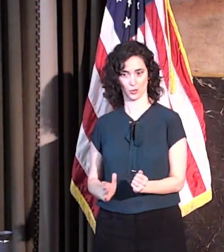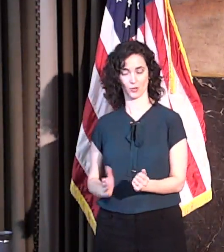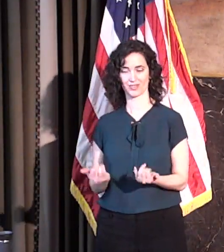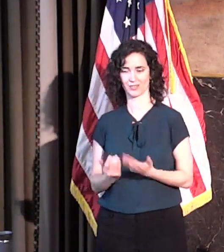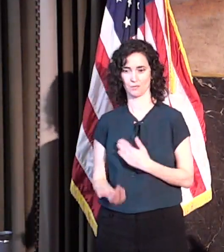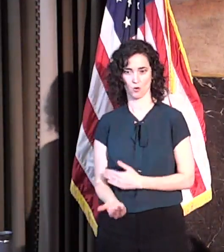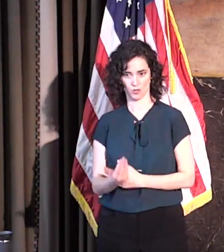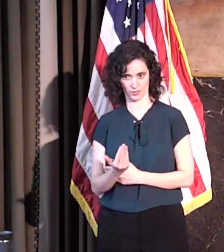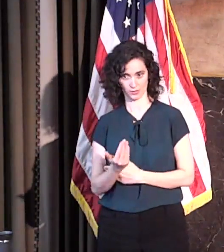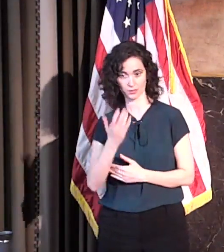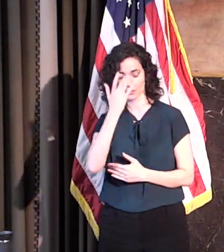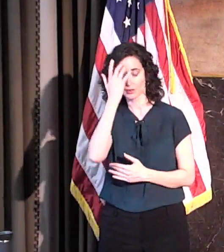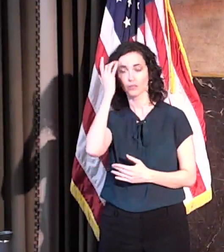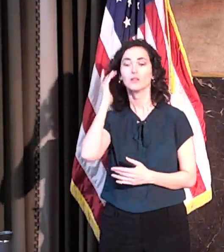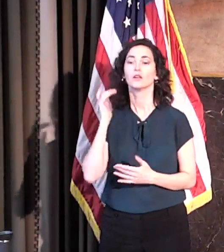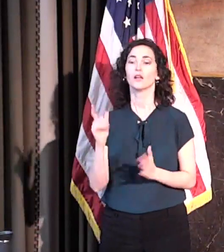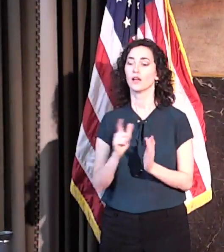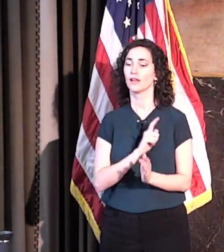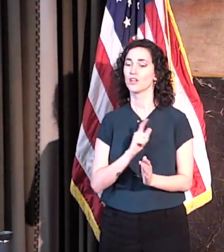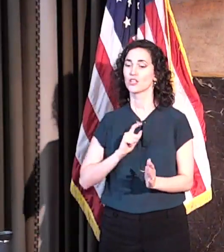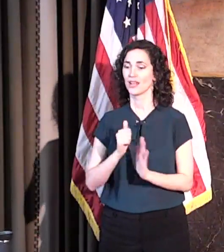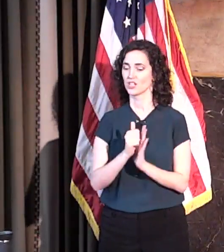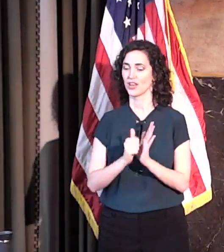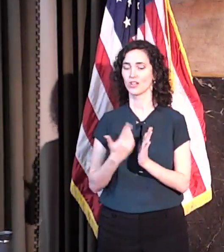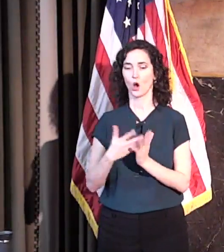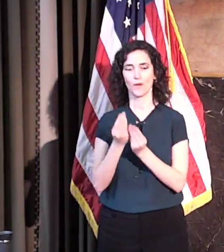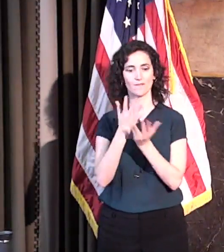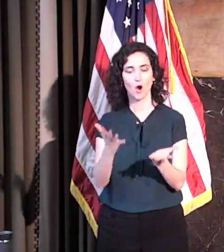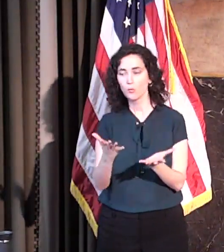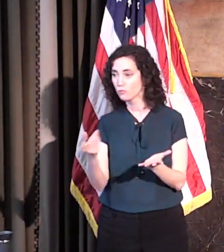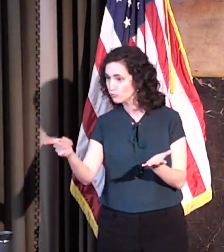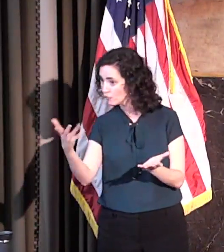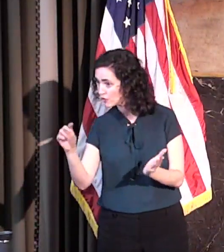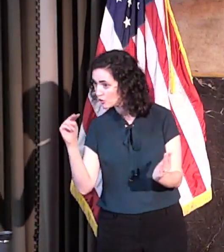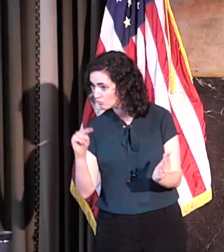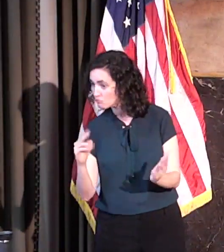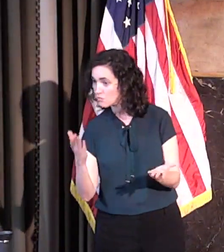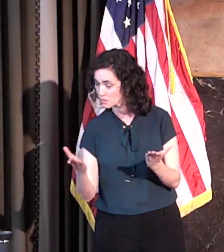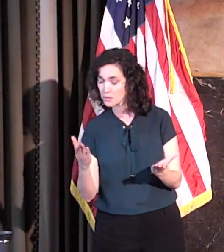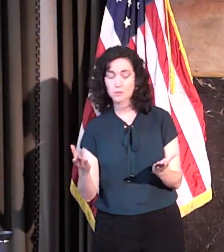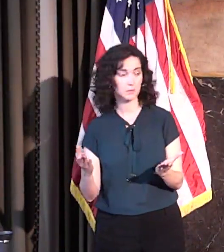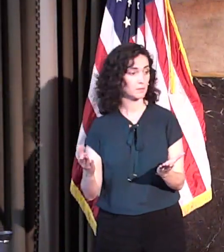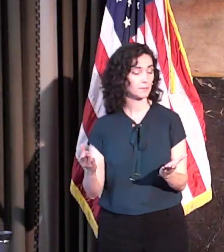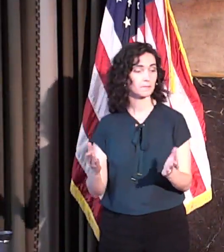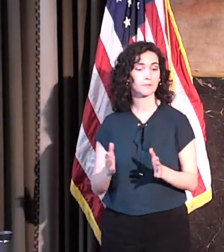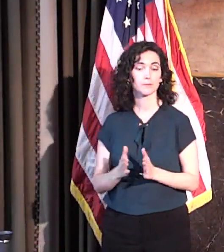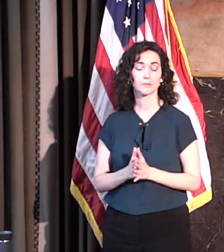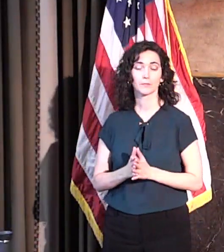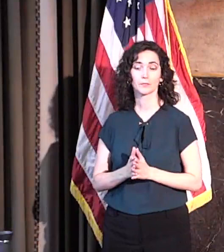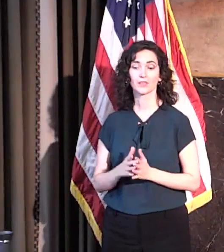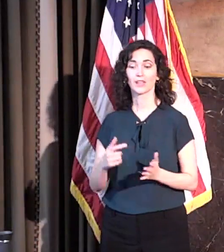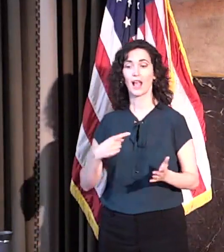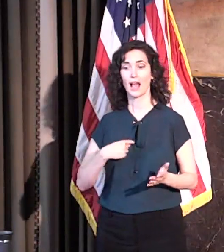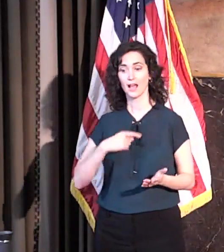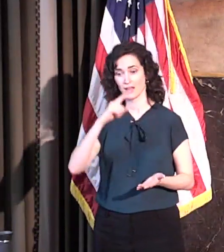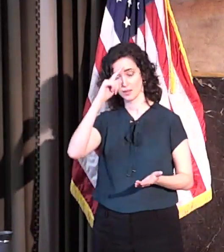this morning, we released the legislative agenda that you probably have had a chance to look at. I